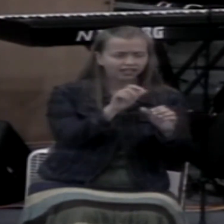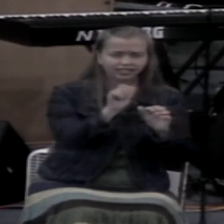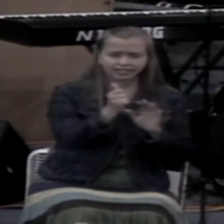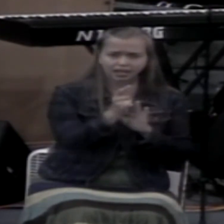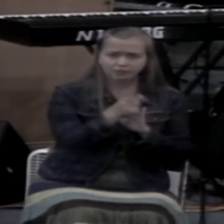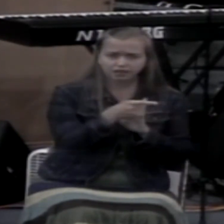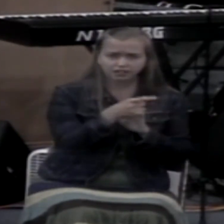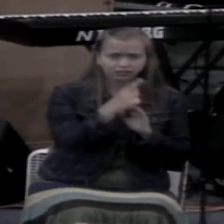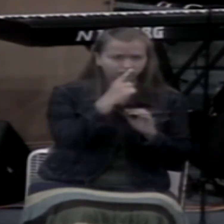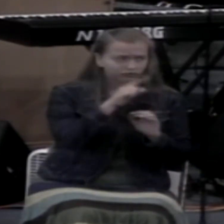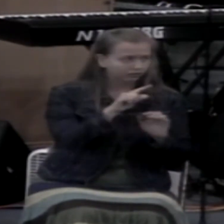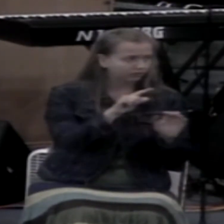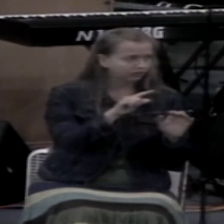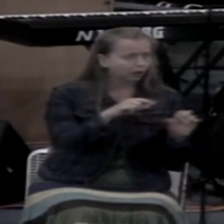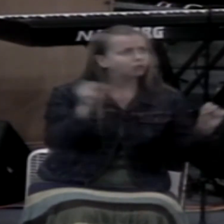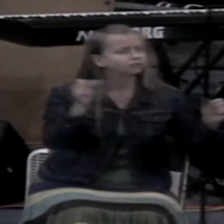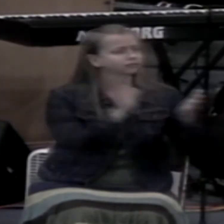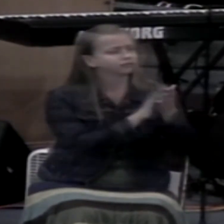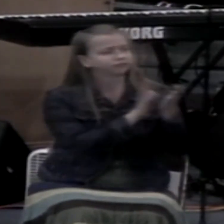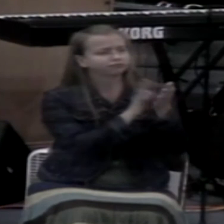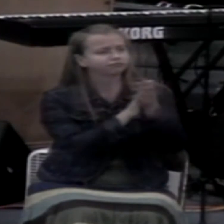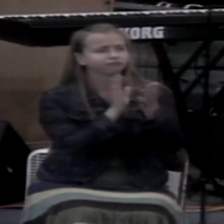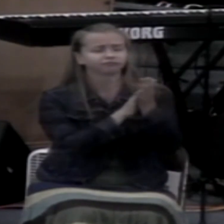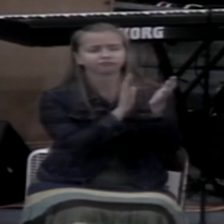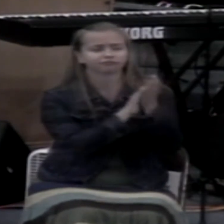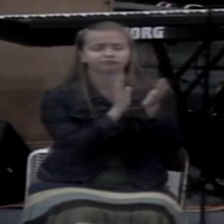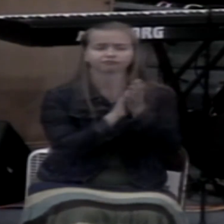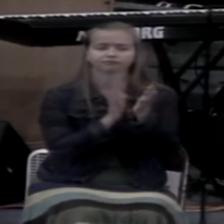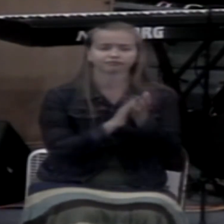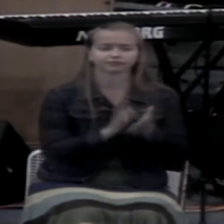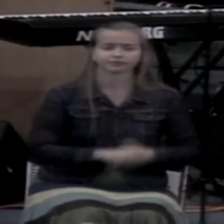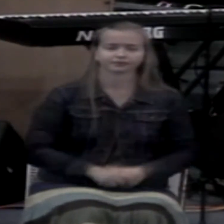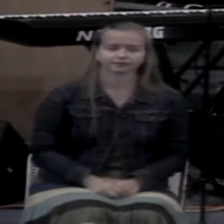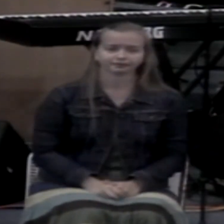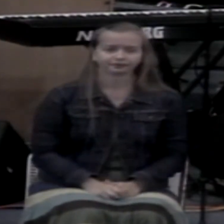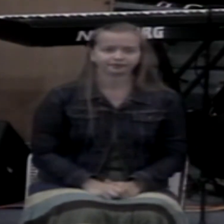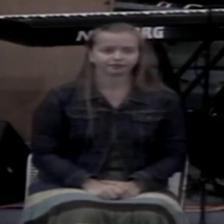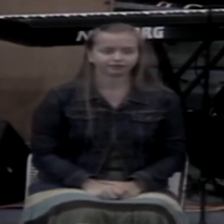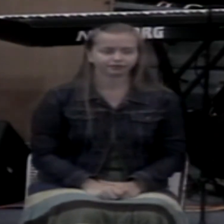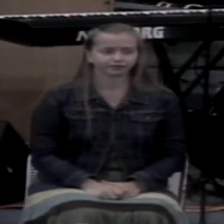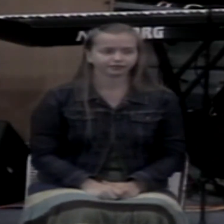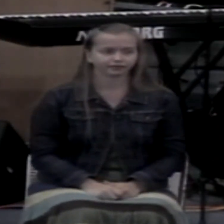Let's go to 2 Peter 2, and let's go to verse 19.